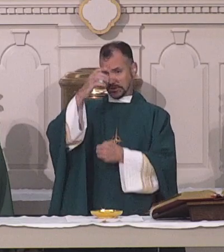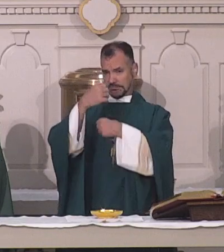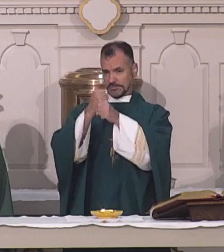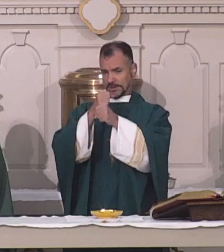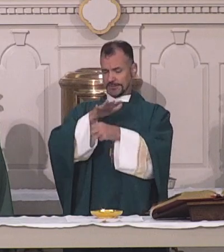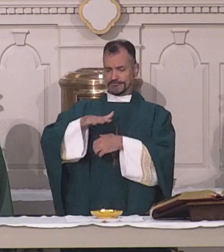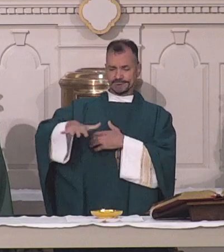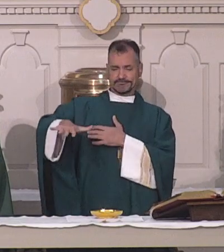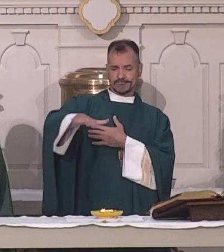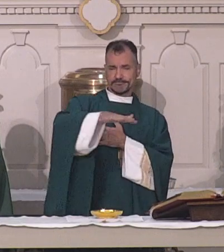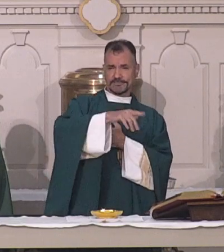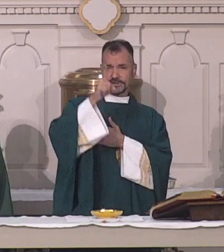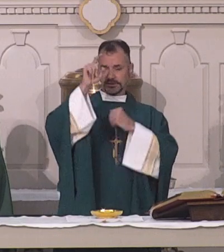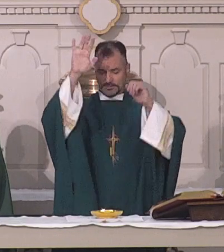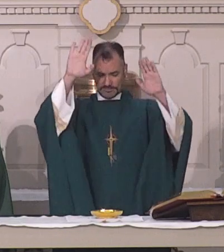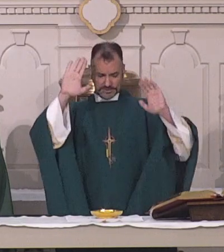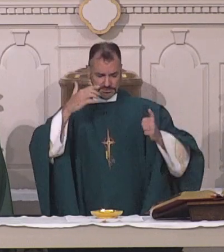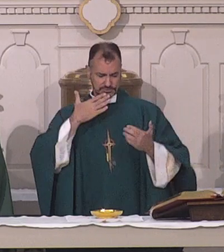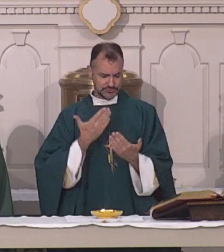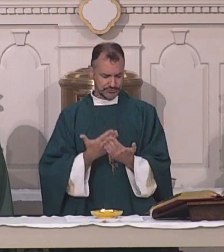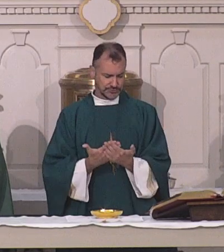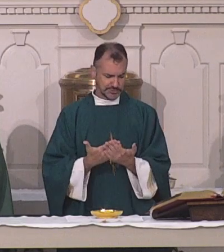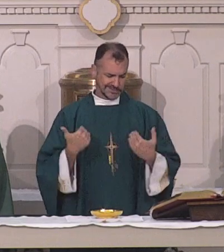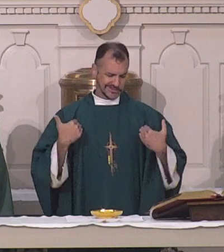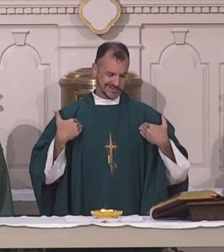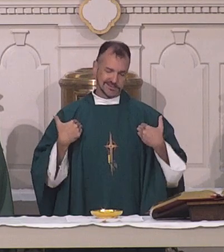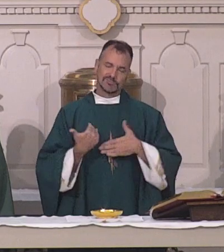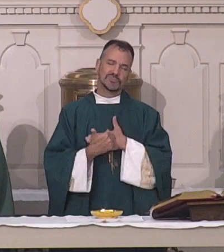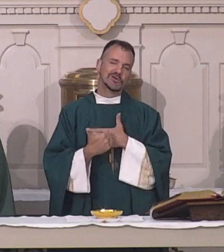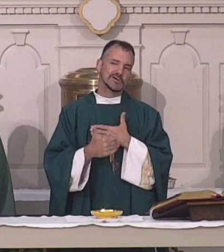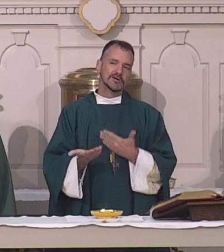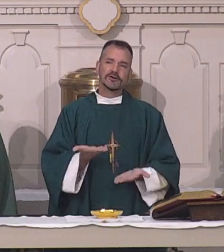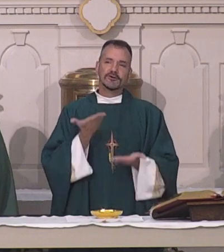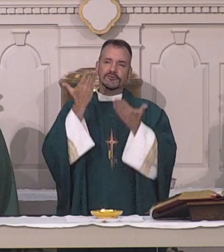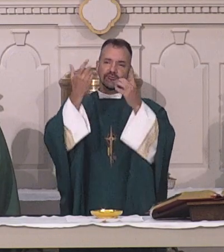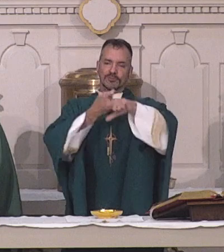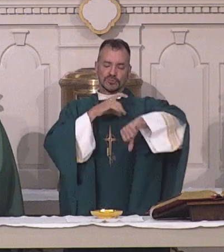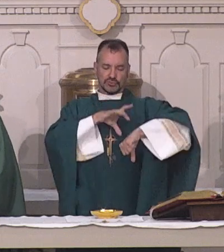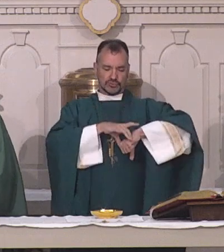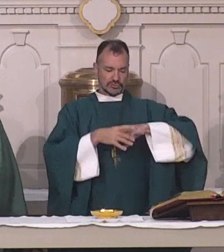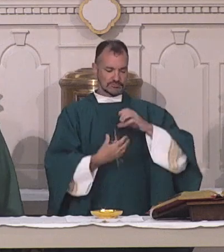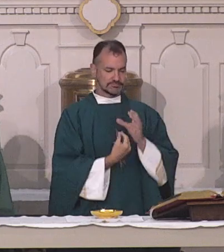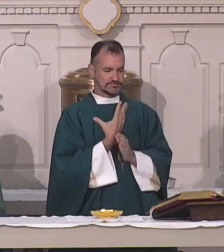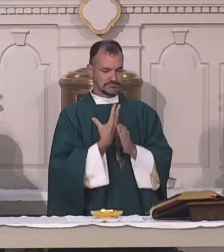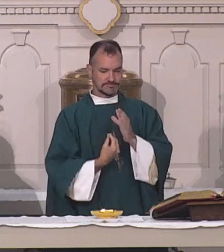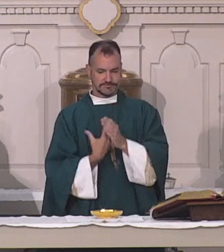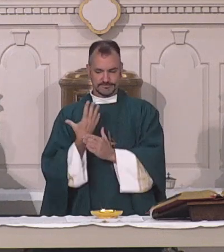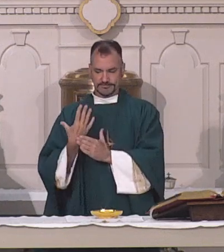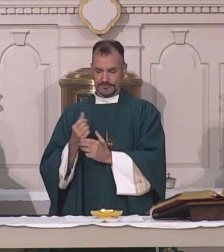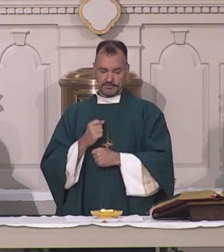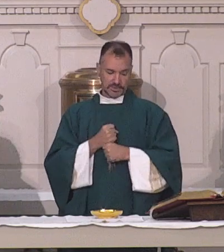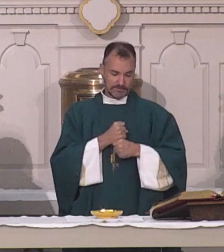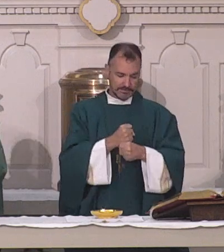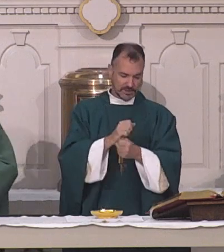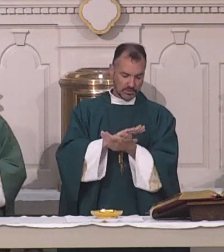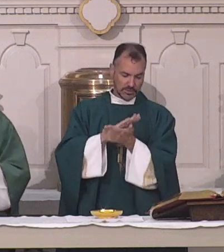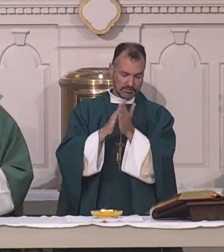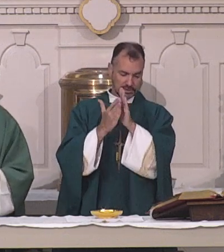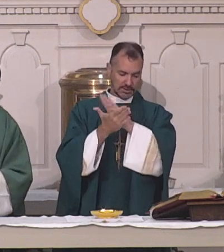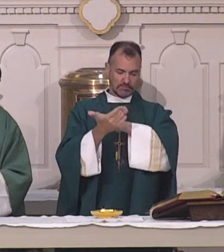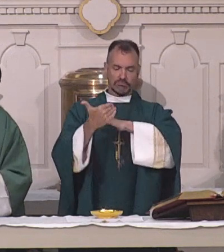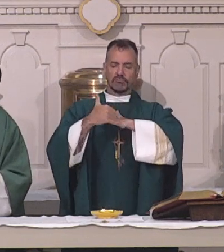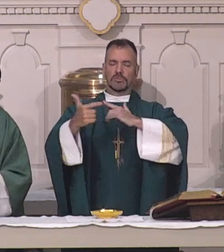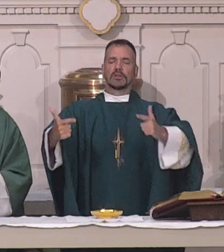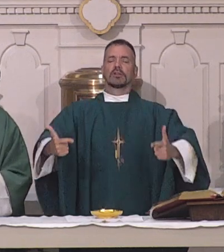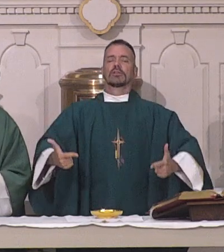Blessed are you, Lord God of all creation, for through your goodness we have received the bread we offer you, fruit of the earth and